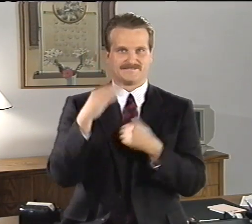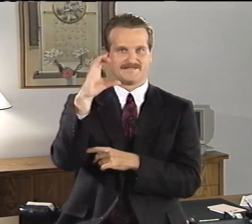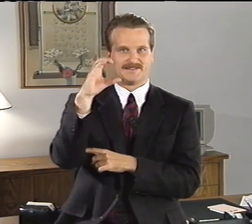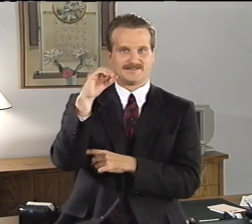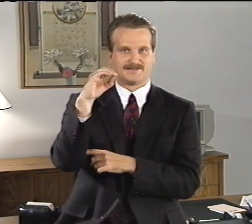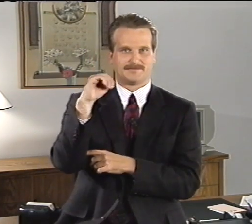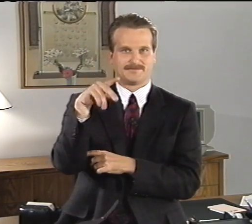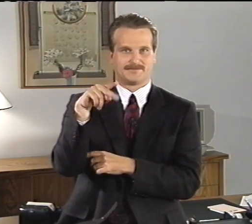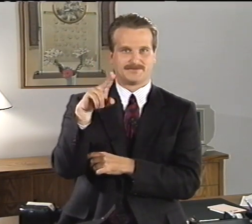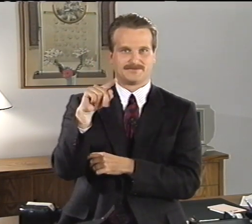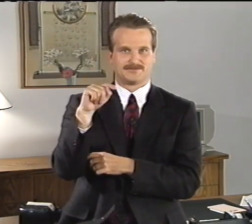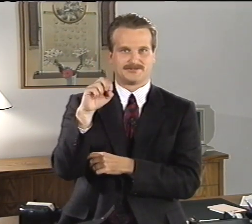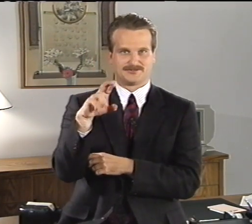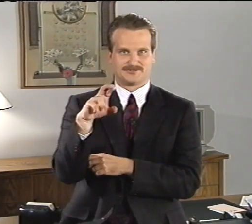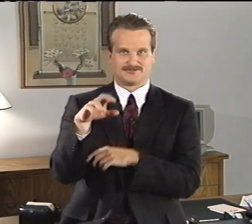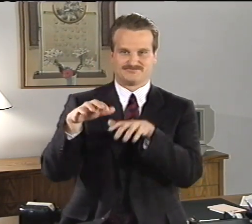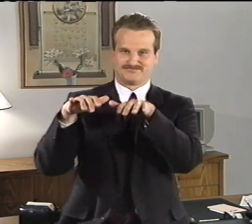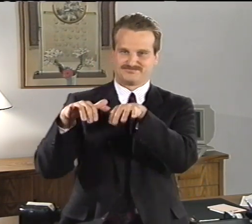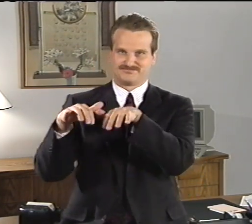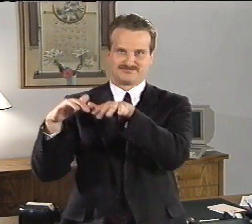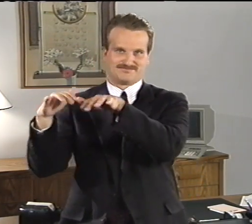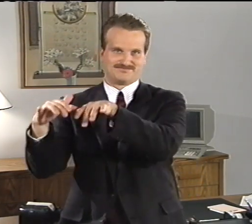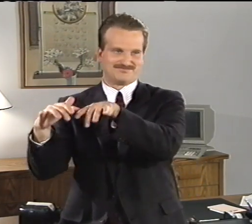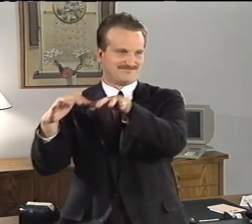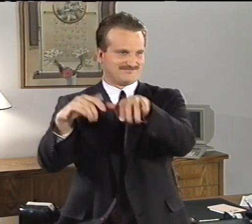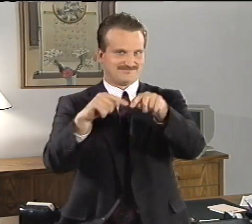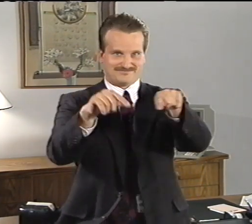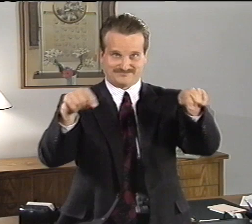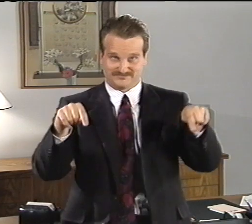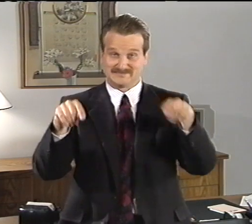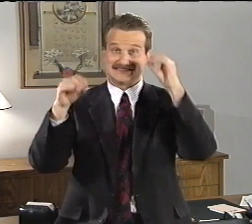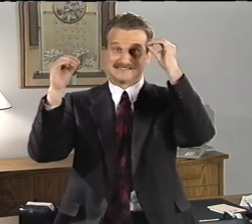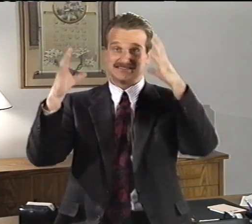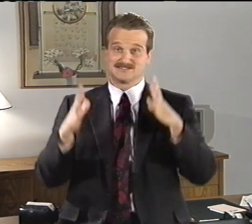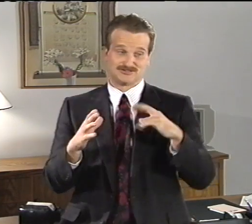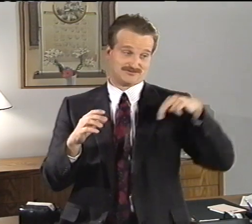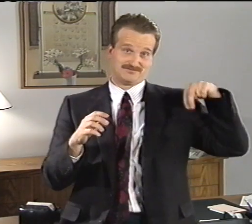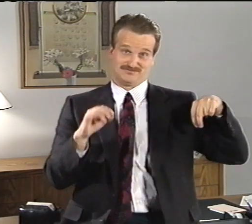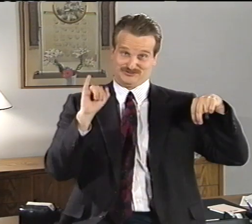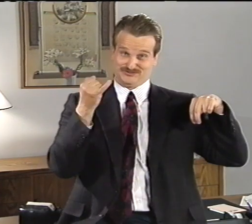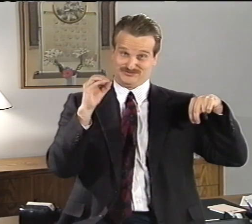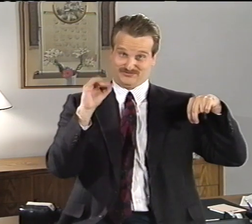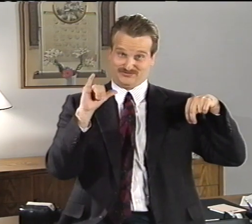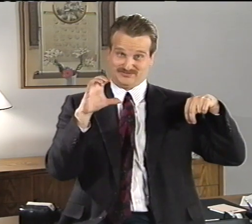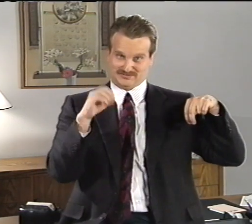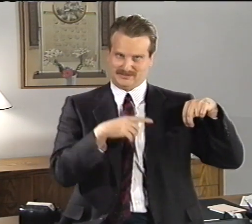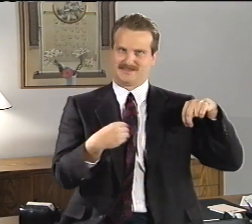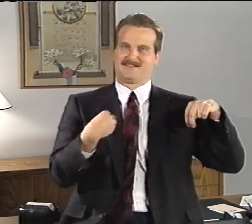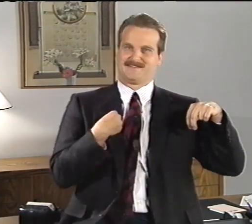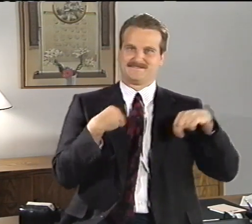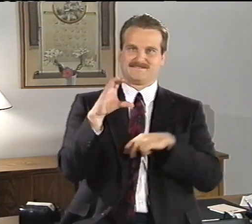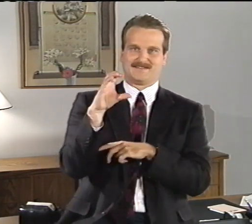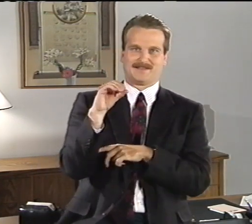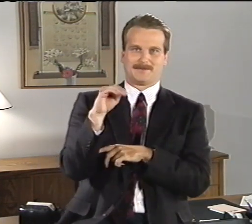Each student has their own individual computer station and can interact with Joyce, the